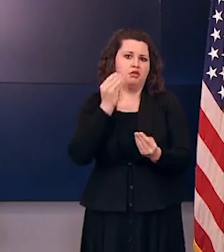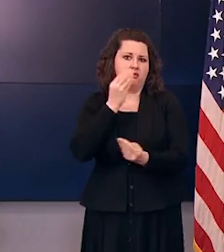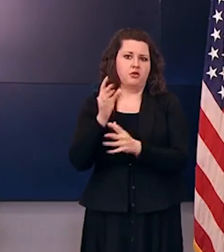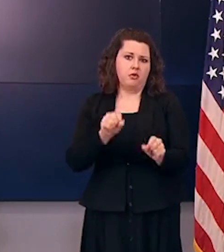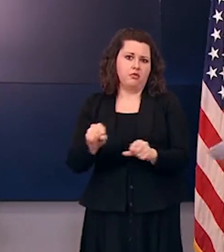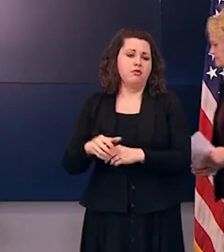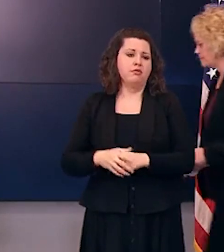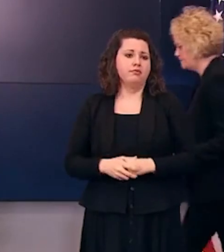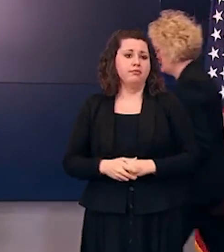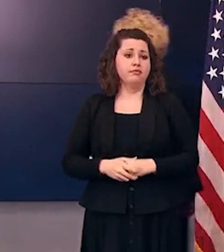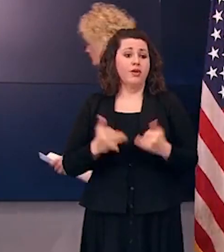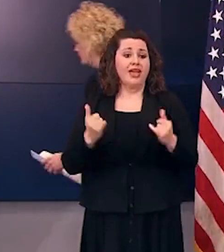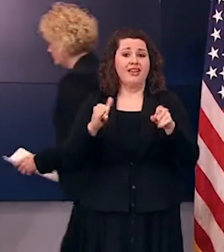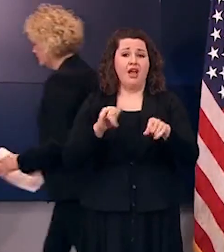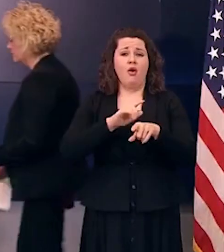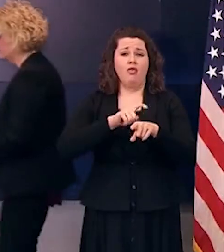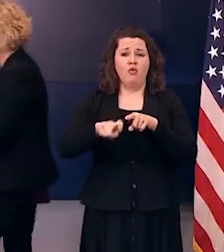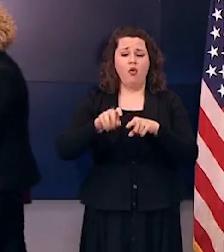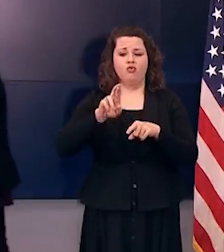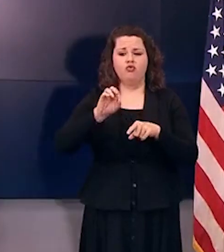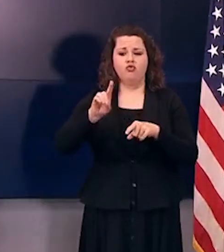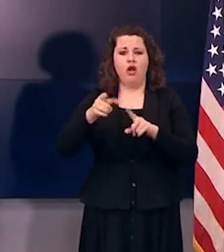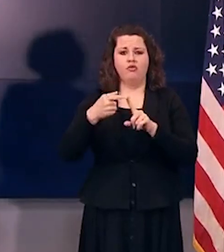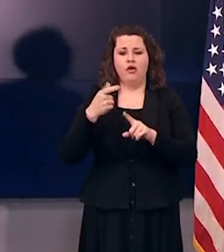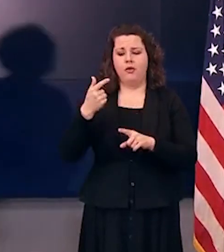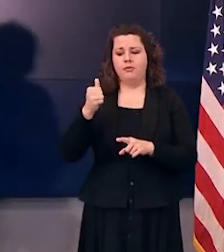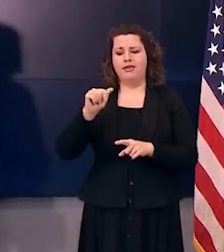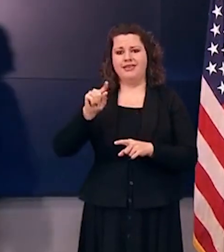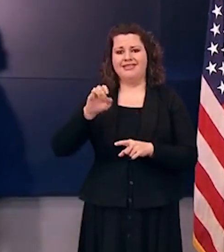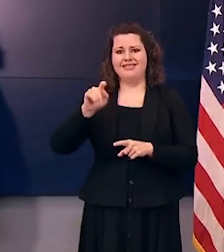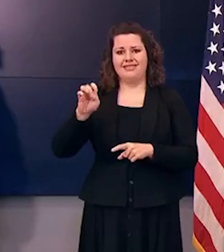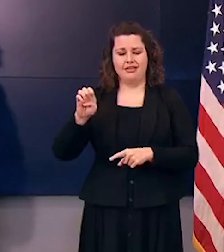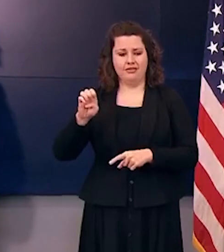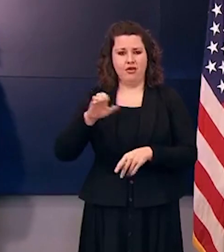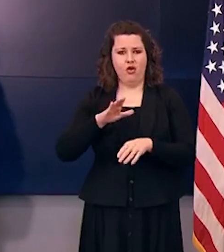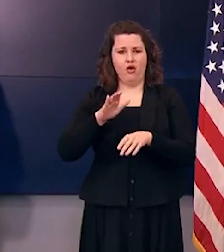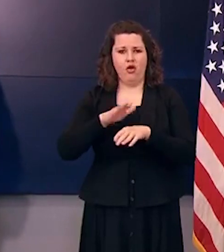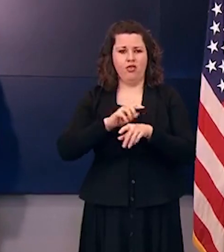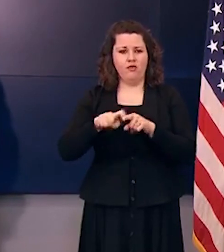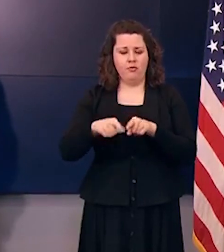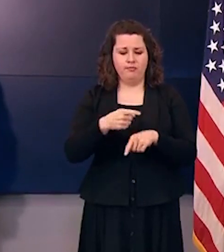can. All right, we're going to go to Rod over at the Gazette. Go ahead, Rod.